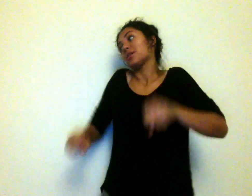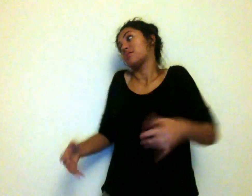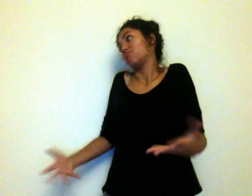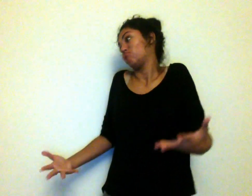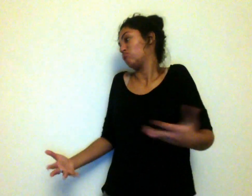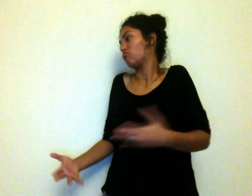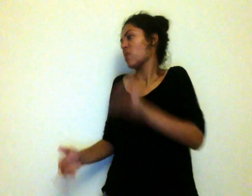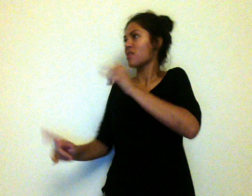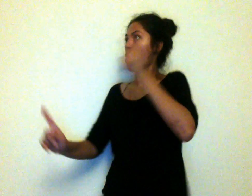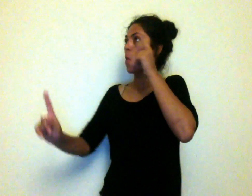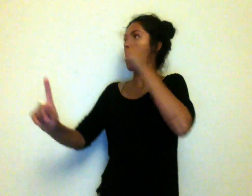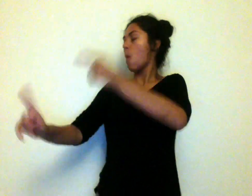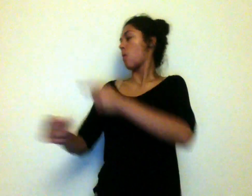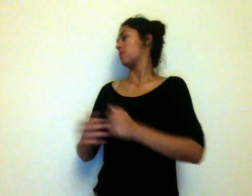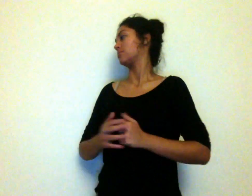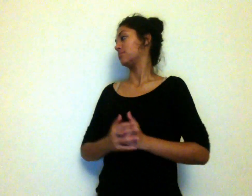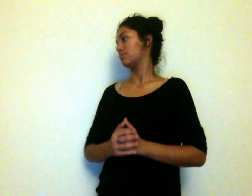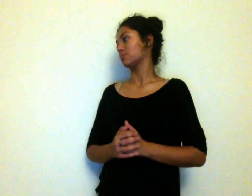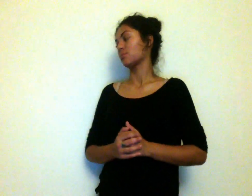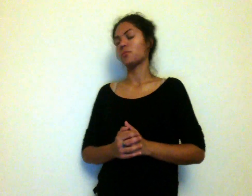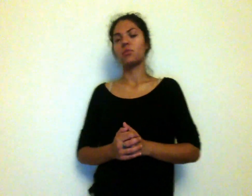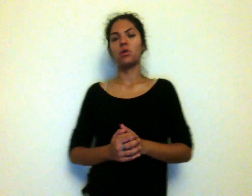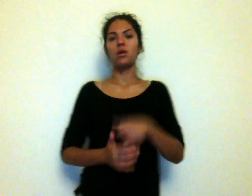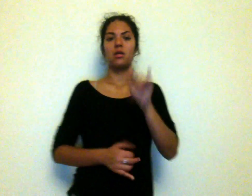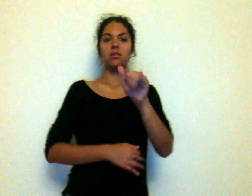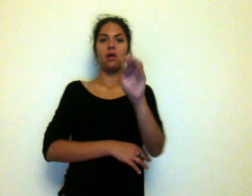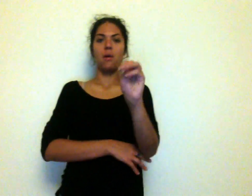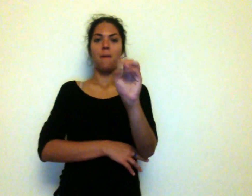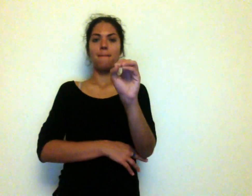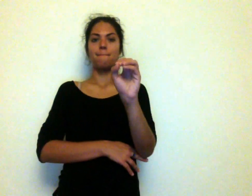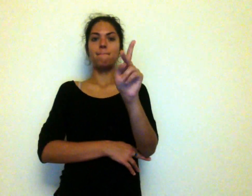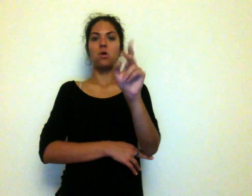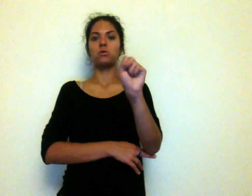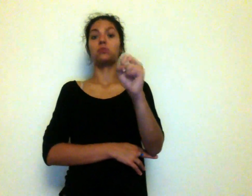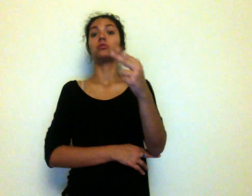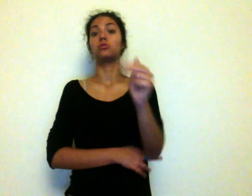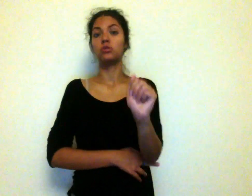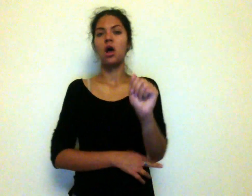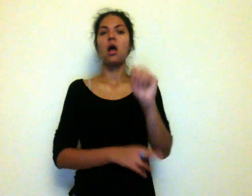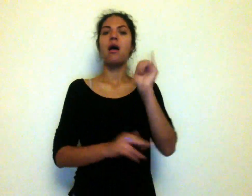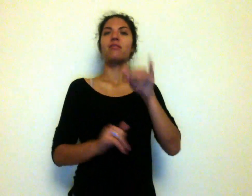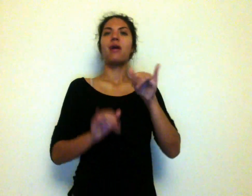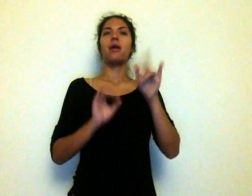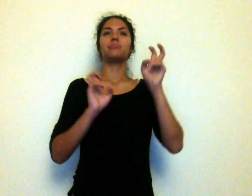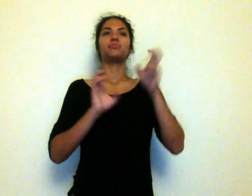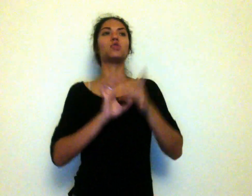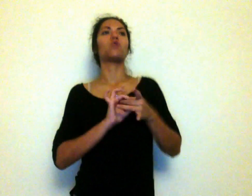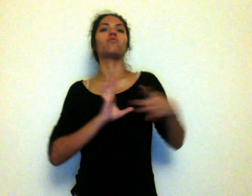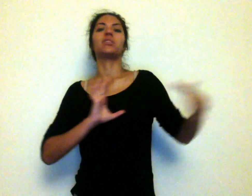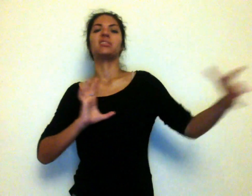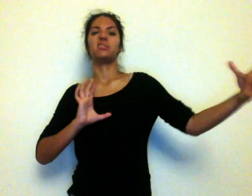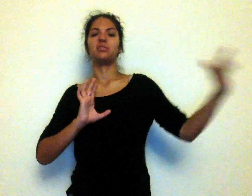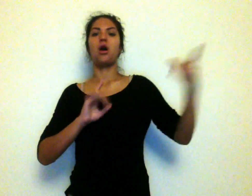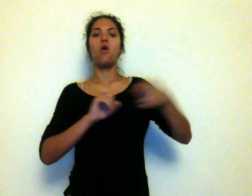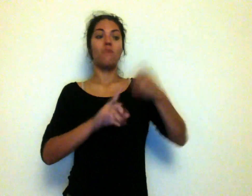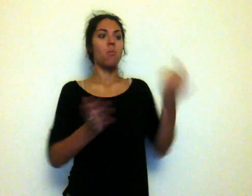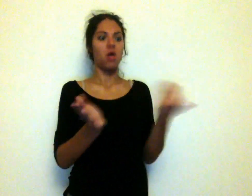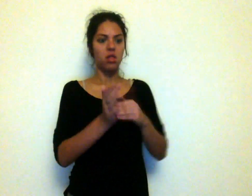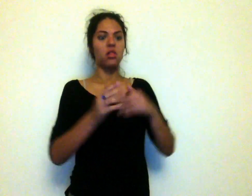Because this is not the ultimate expression of moksha or release. So somebody like Shankara